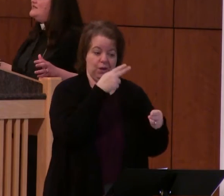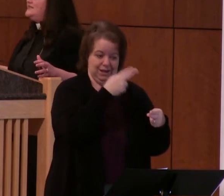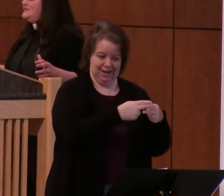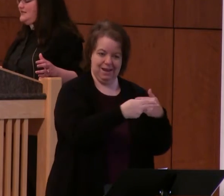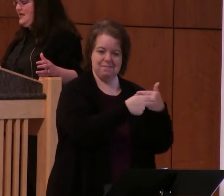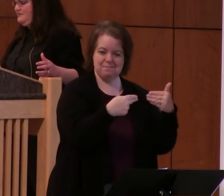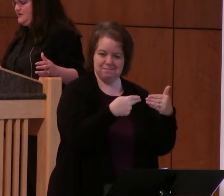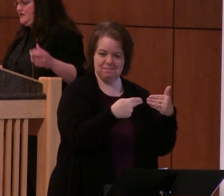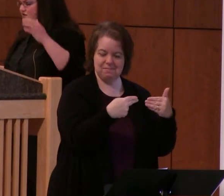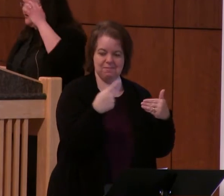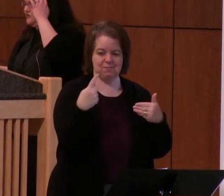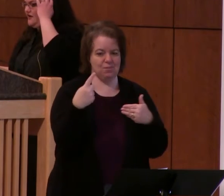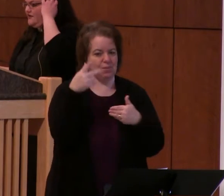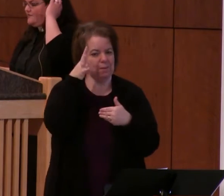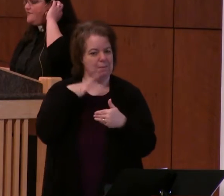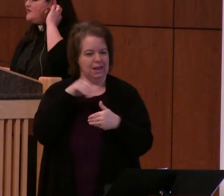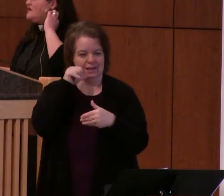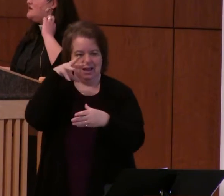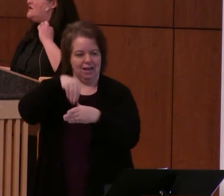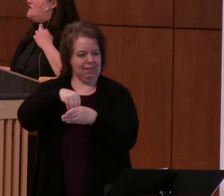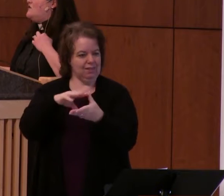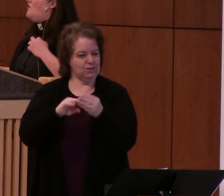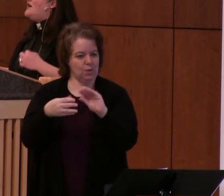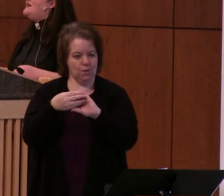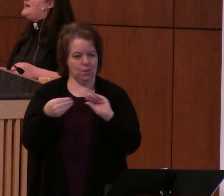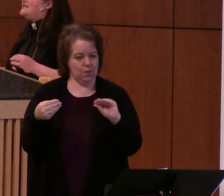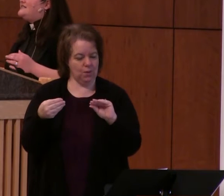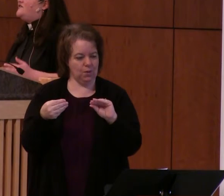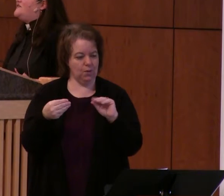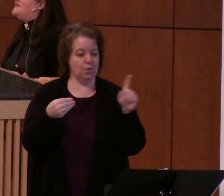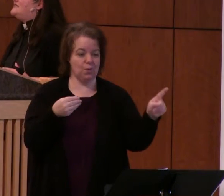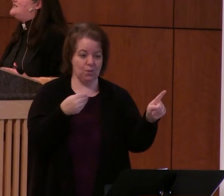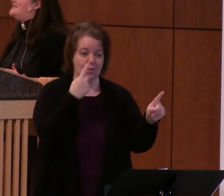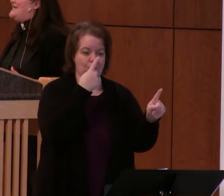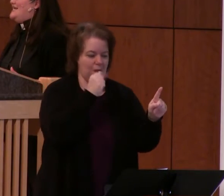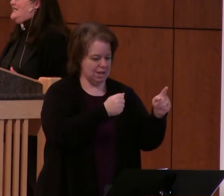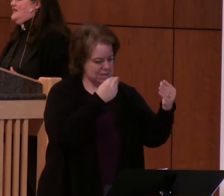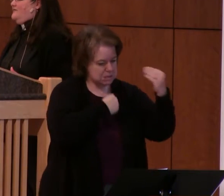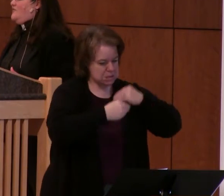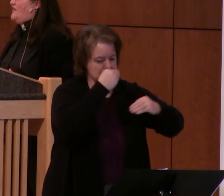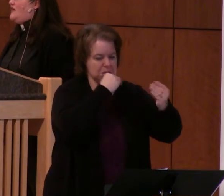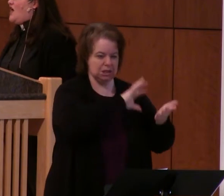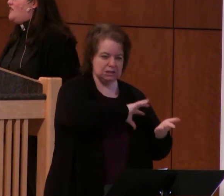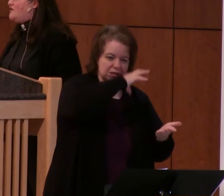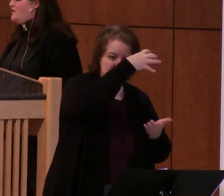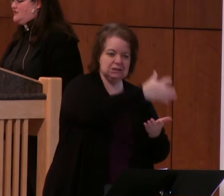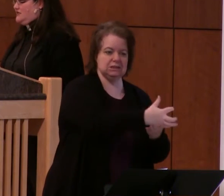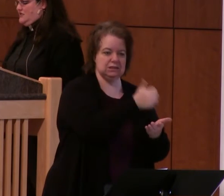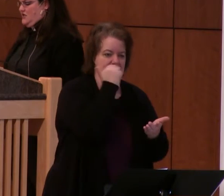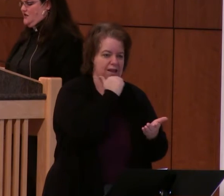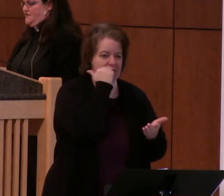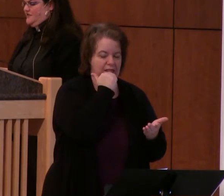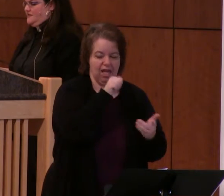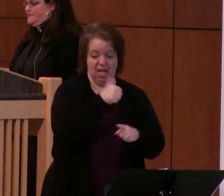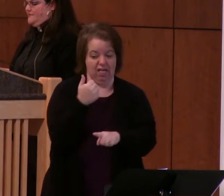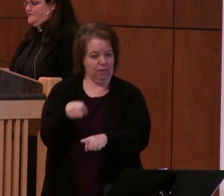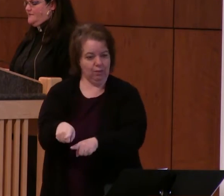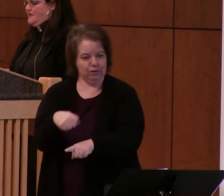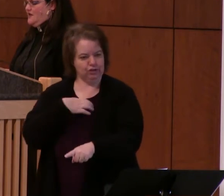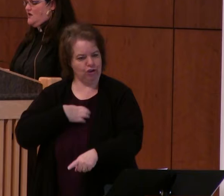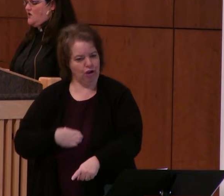one man isn't named in our story. One gets to feast daily while the other one